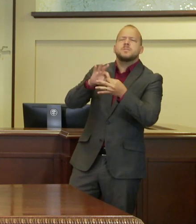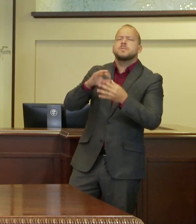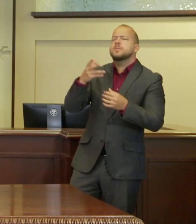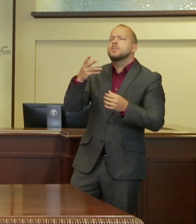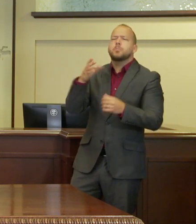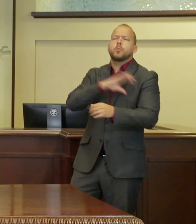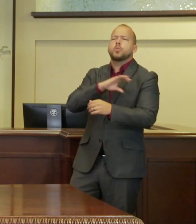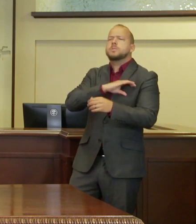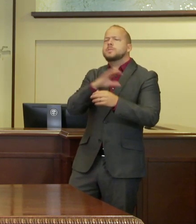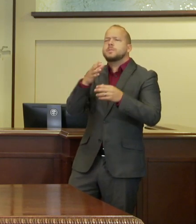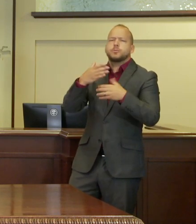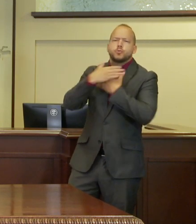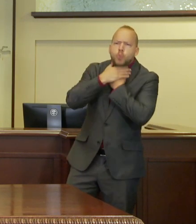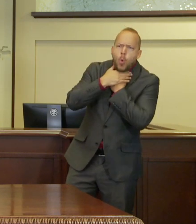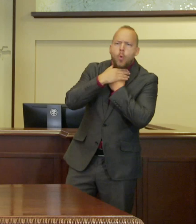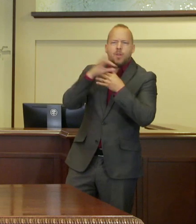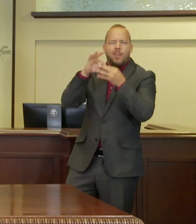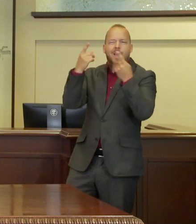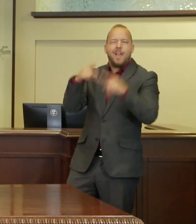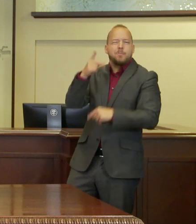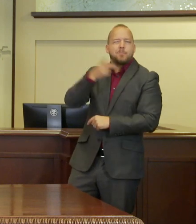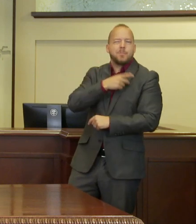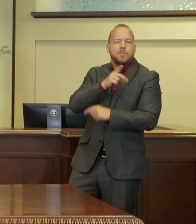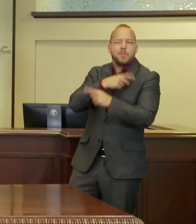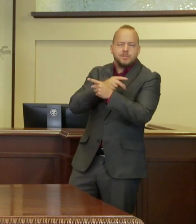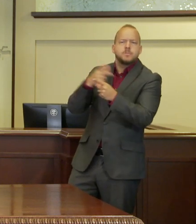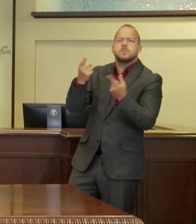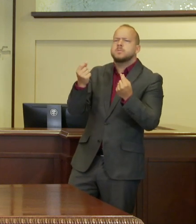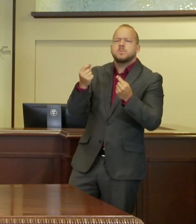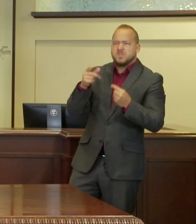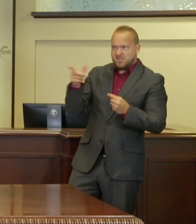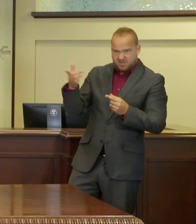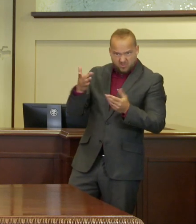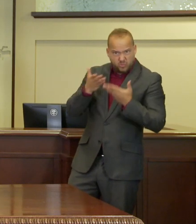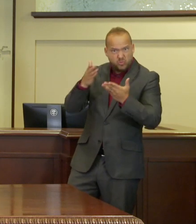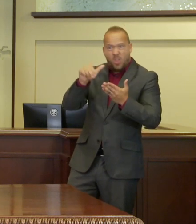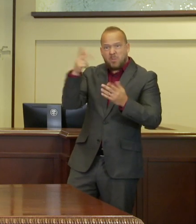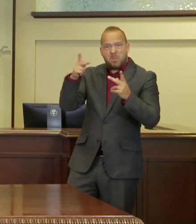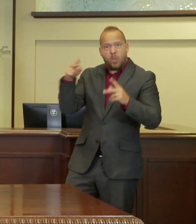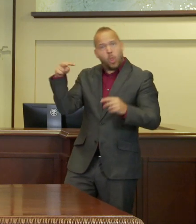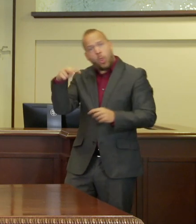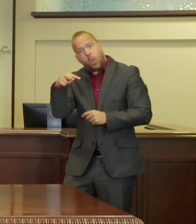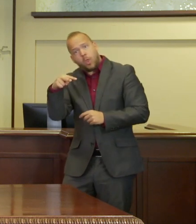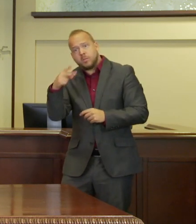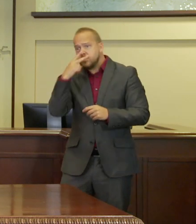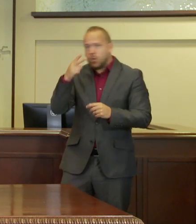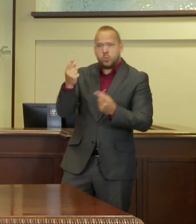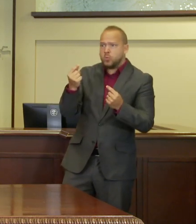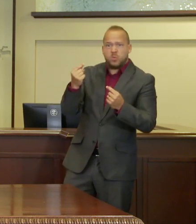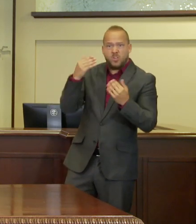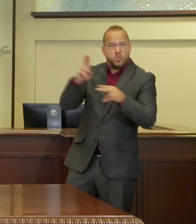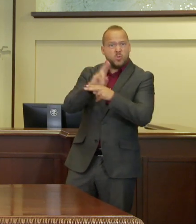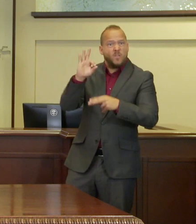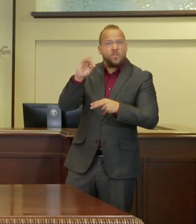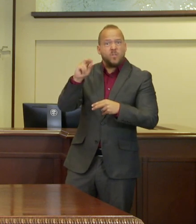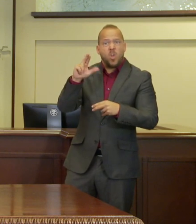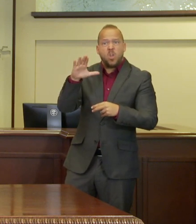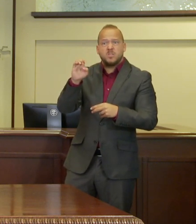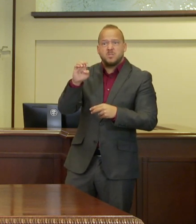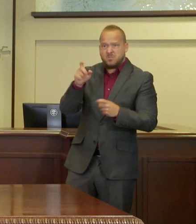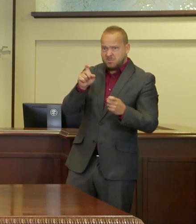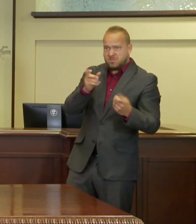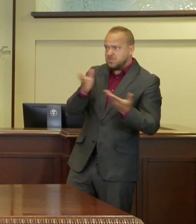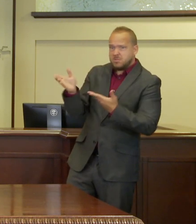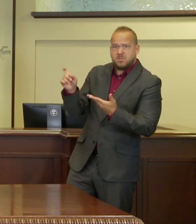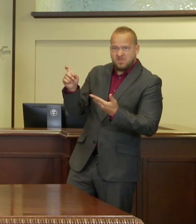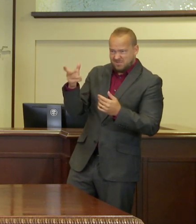and intervene when they see an unauthorized use of force by another officer? I think that's great. Those are steps that we've already taken in the Portland Police